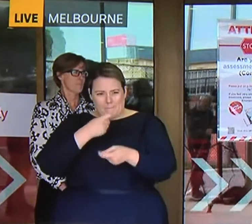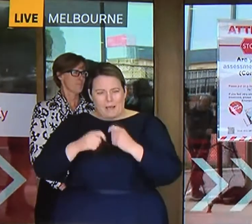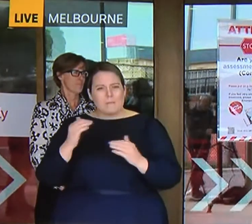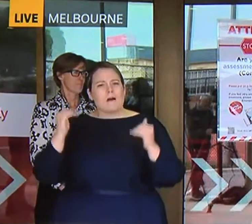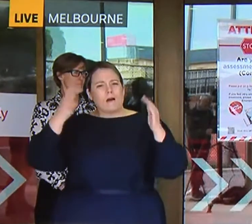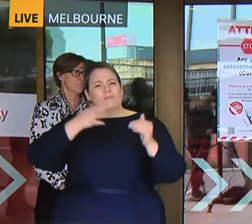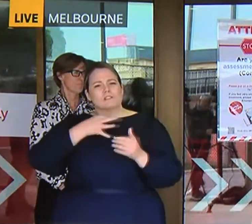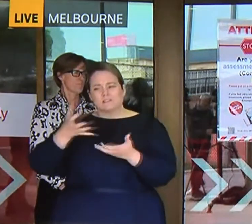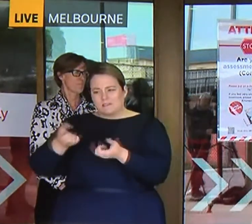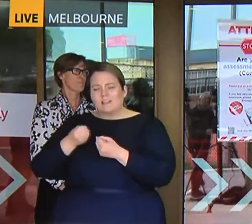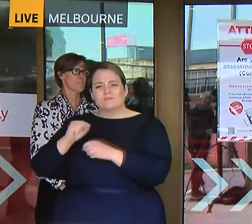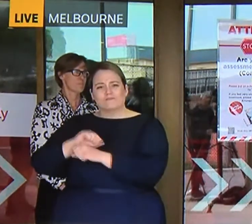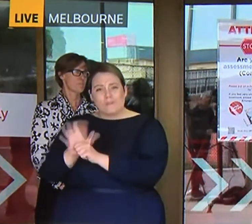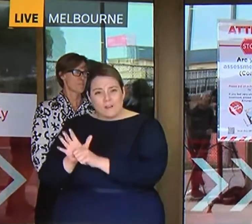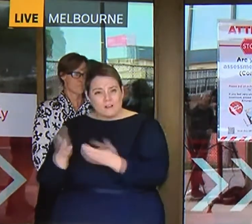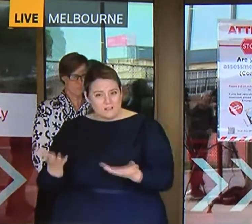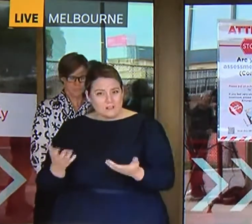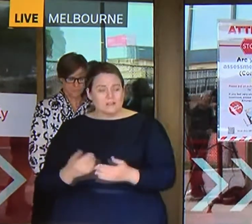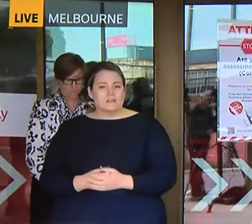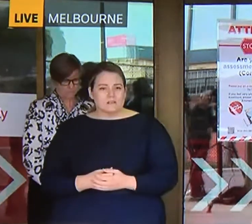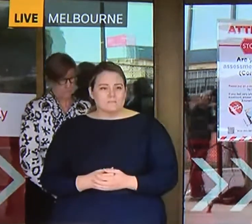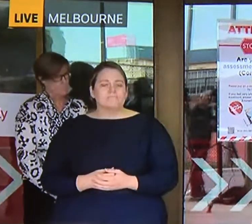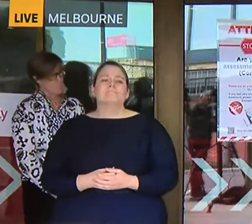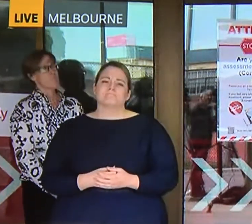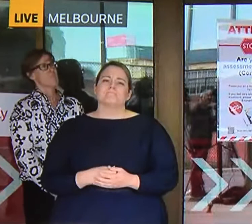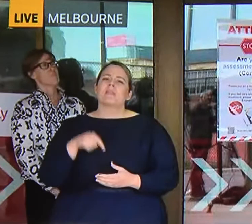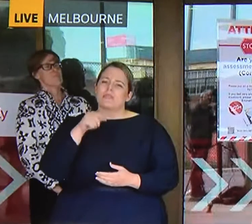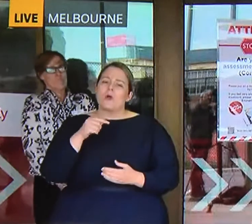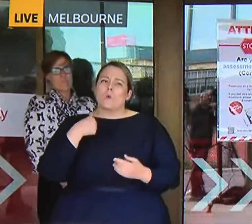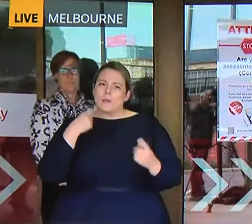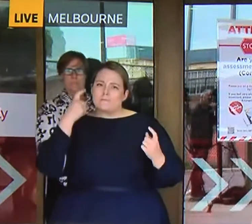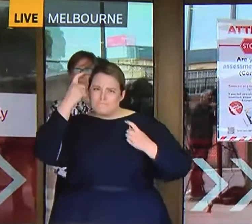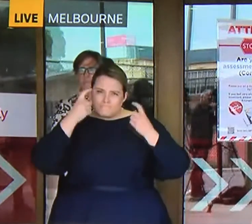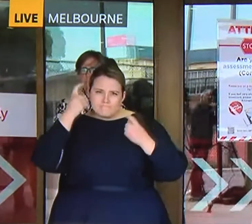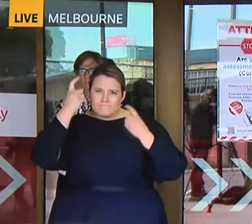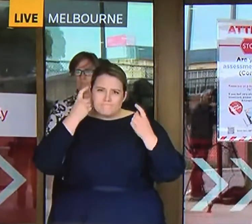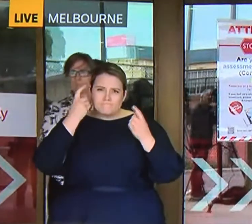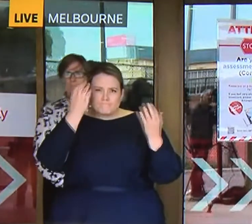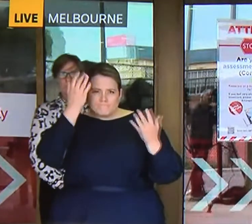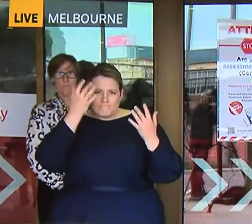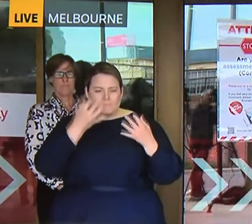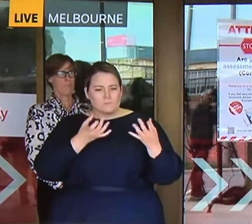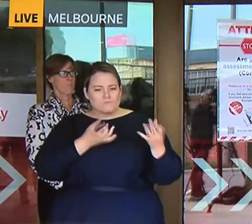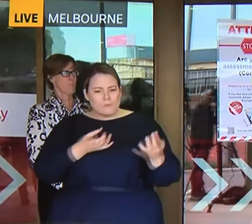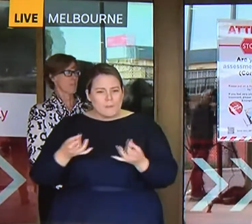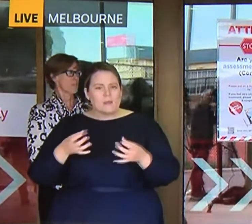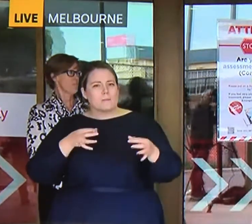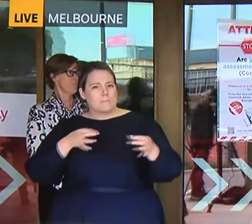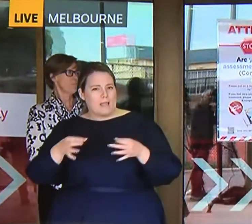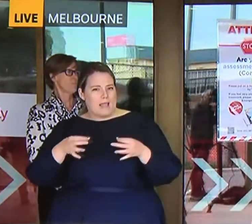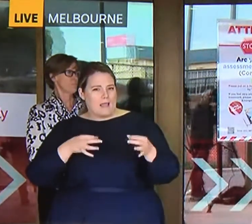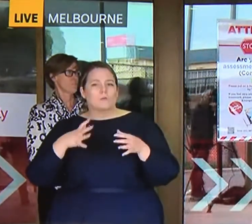COVID-19? So these are all the considerations that are being focused on to make sure that quality is maintained